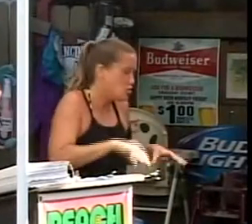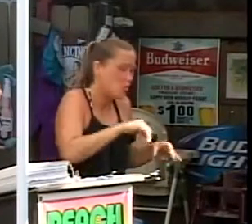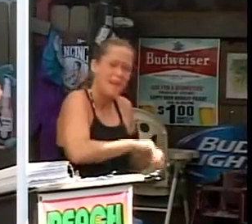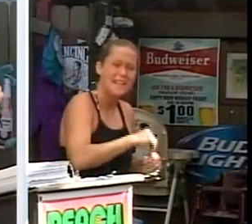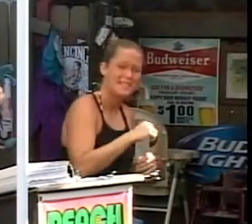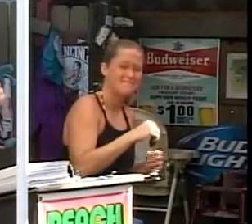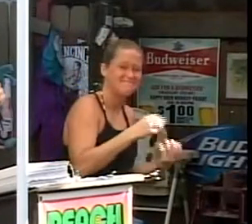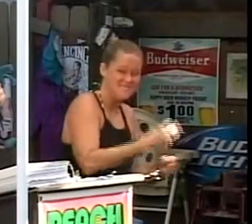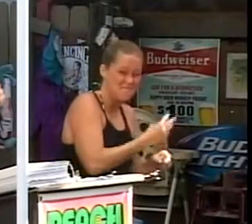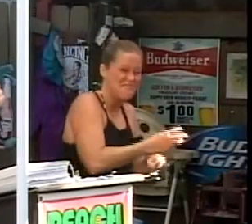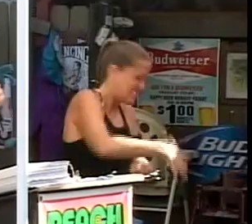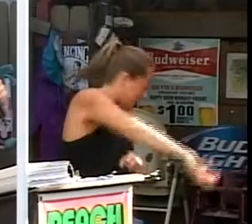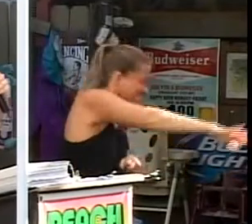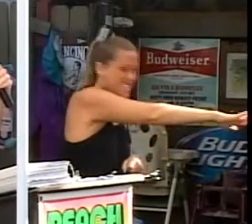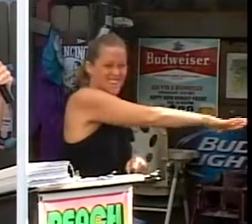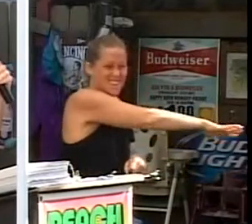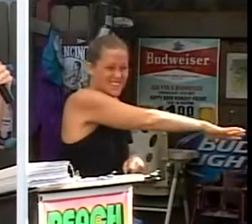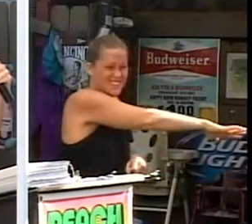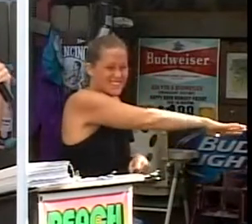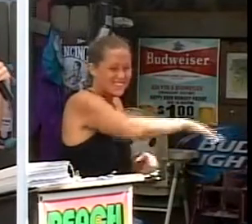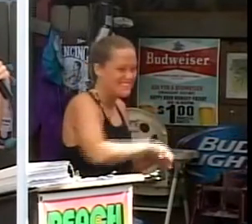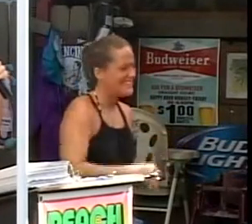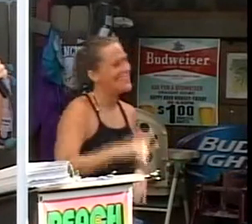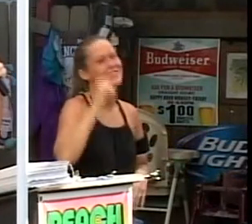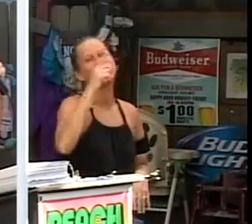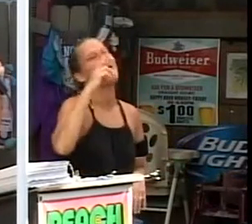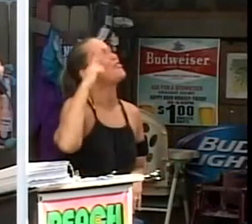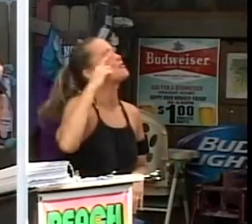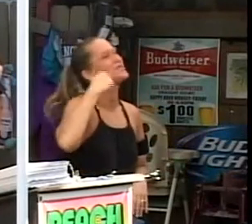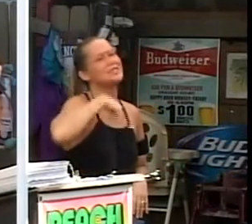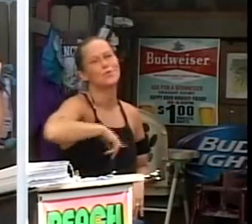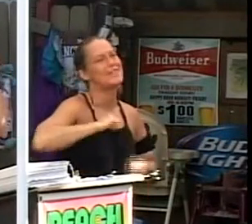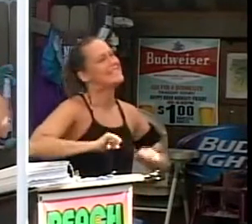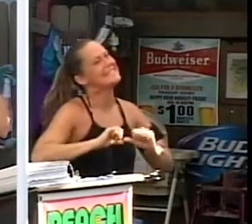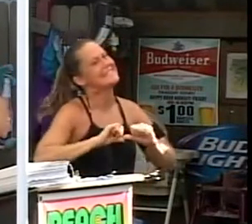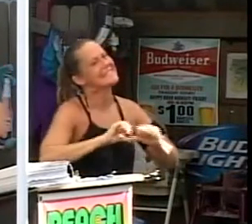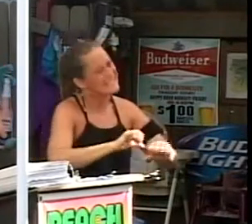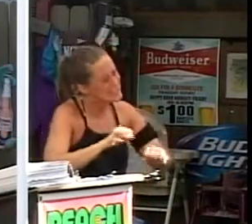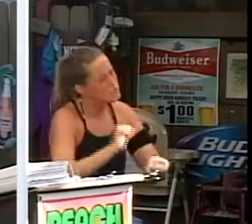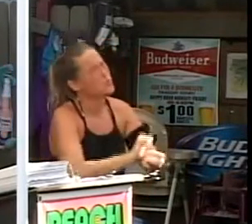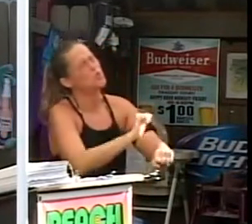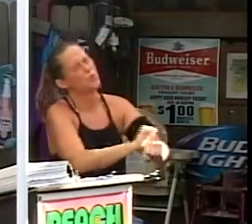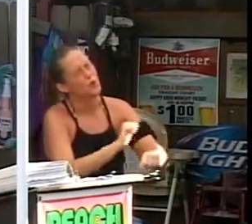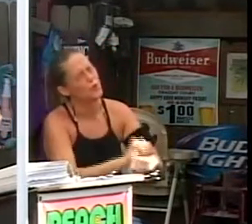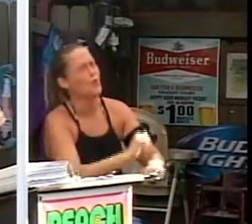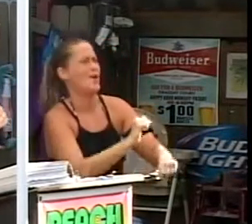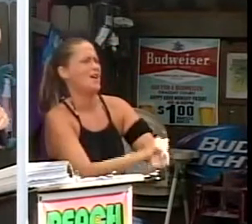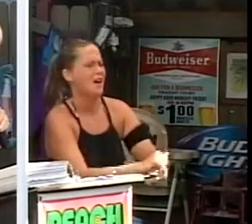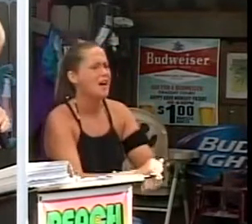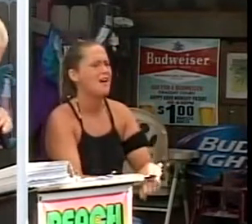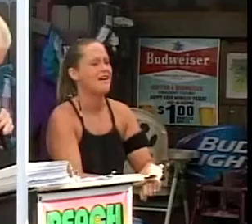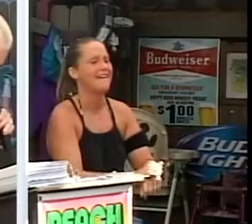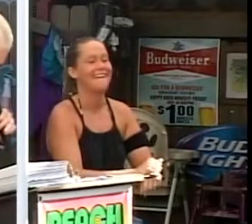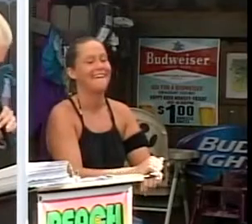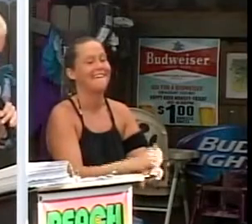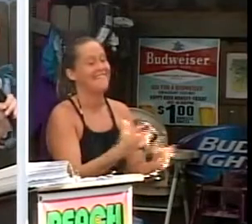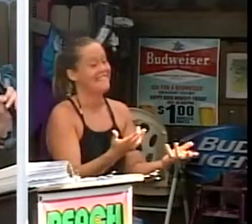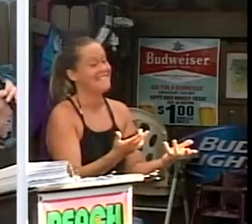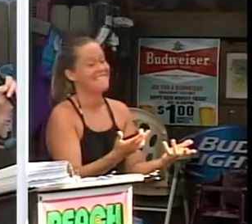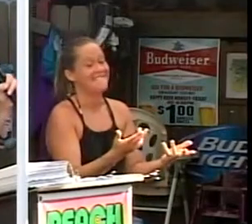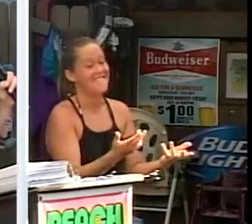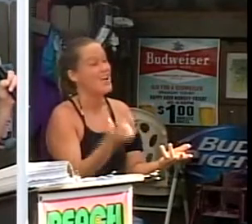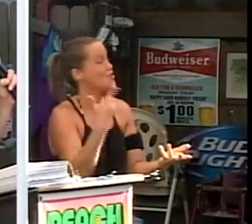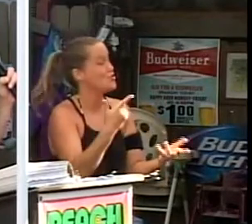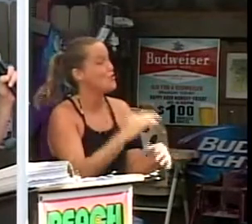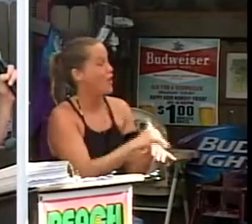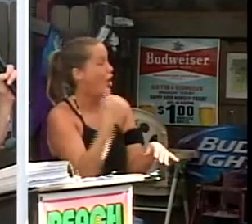You're the reason that we can keep on plugging away and keep on doing your job when we're called to share the truth.